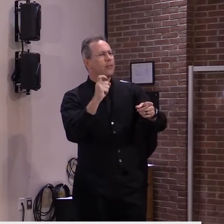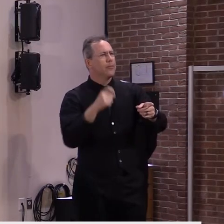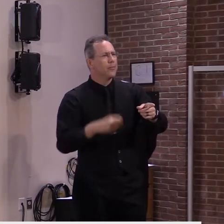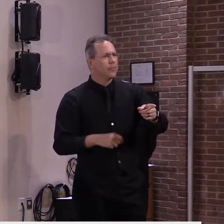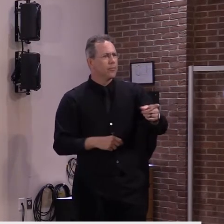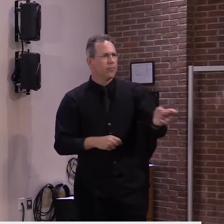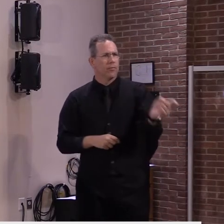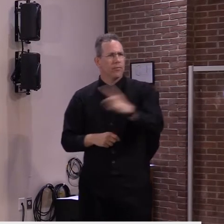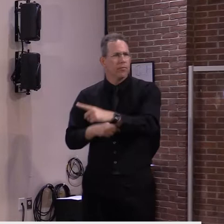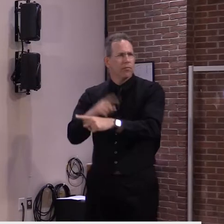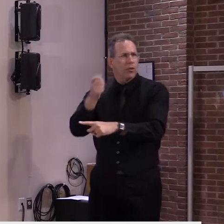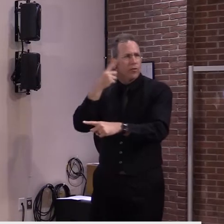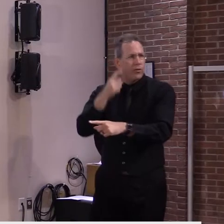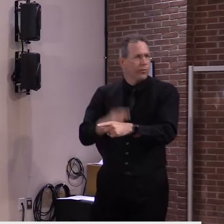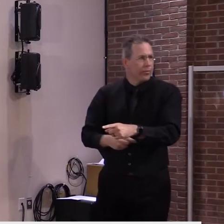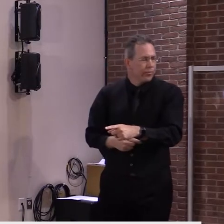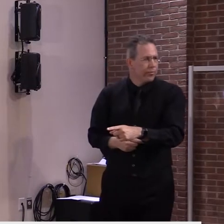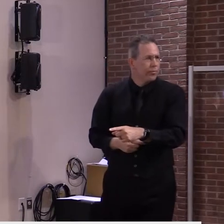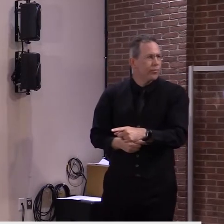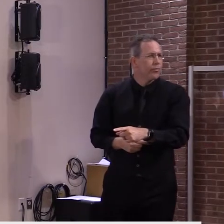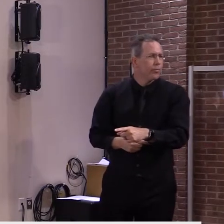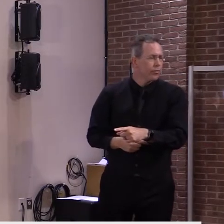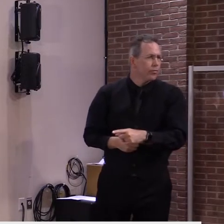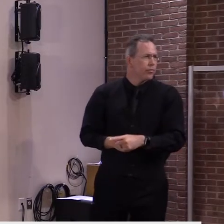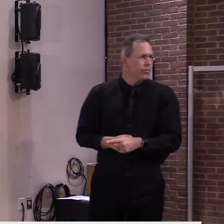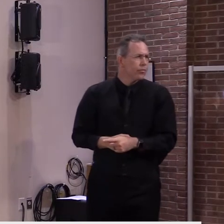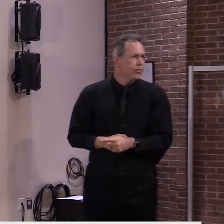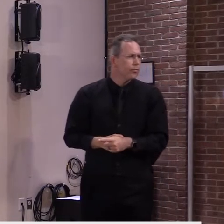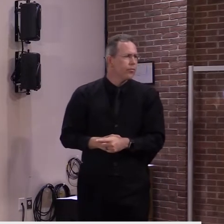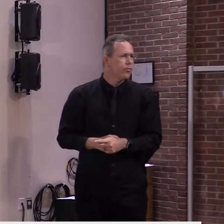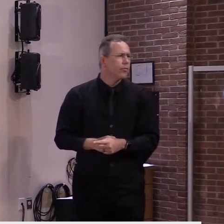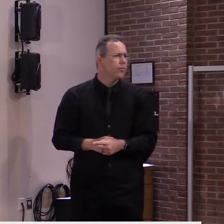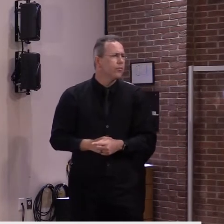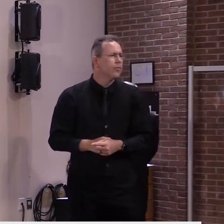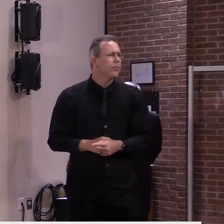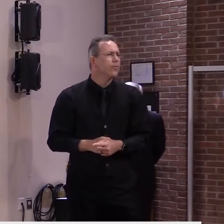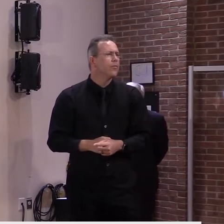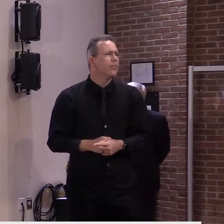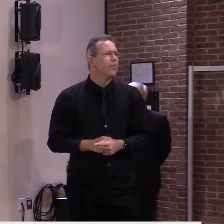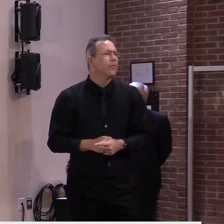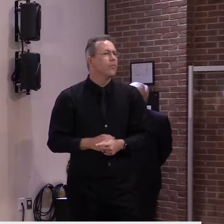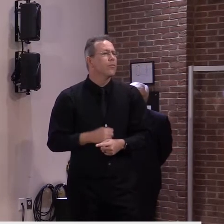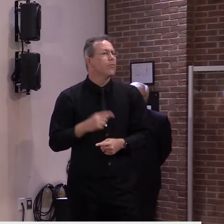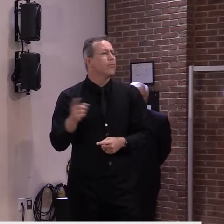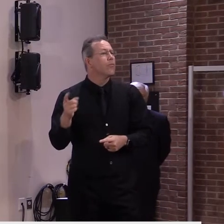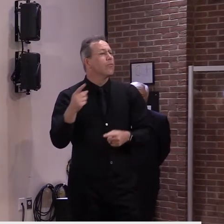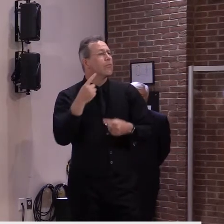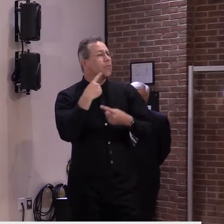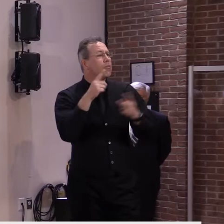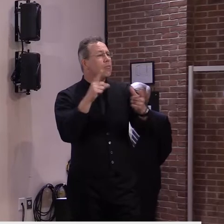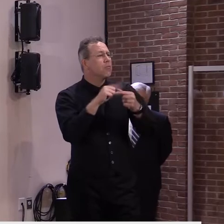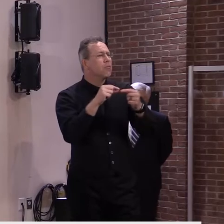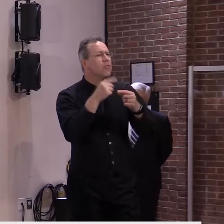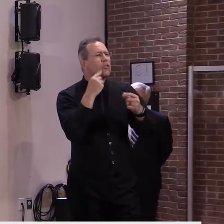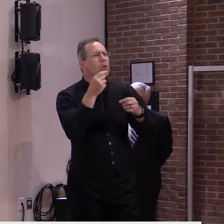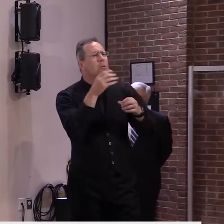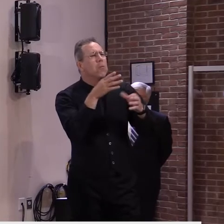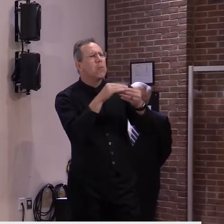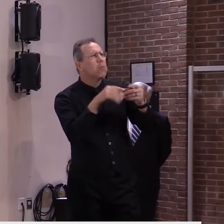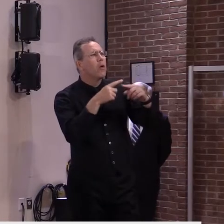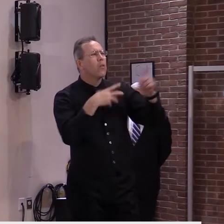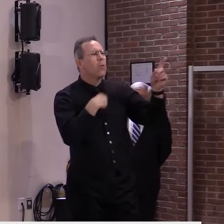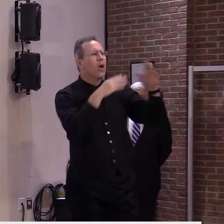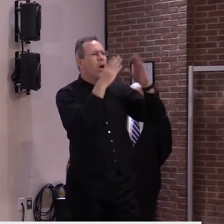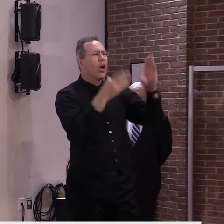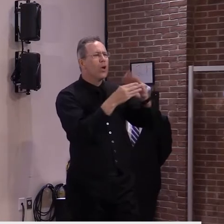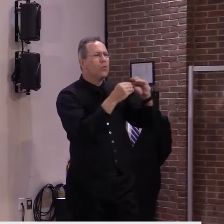know, you kind of touched upon it in your opening remarks, but, you know, we've seen a number of many businesses and some municipalities that